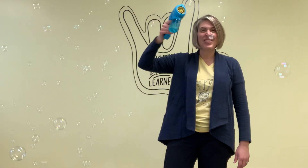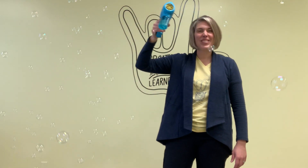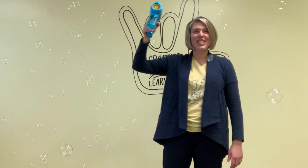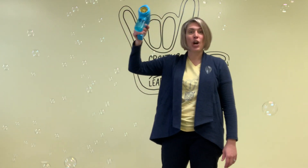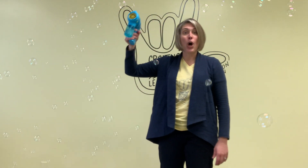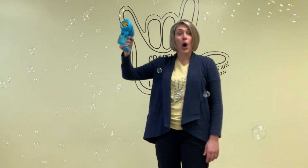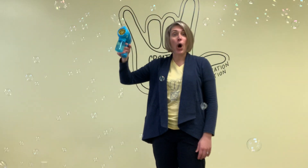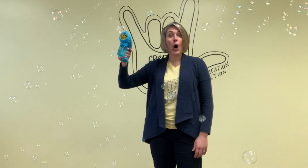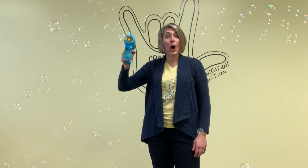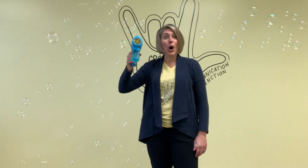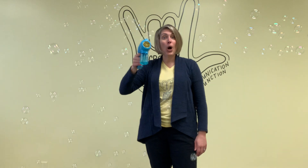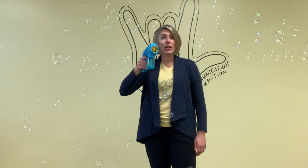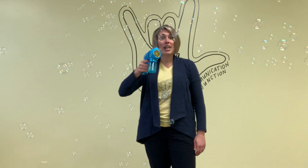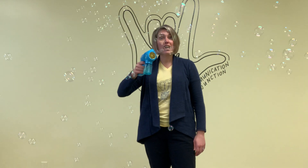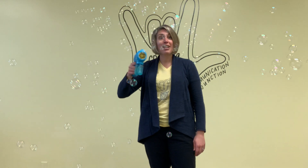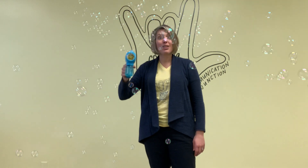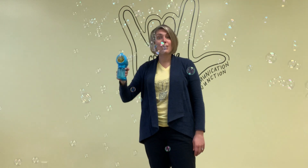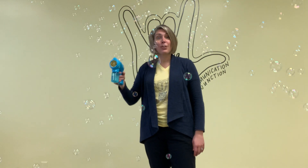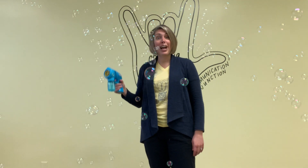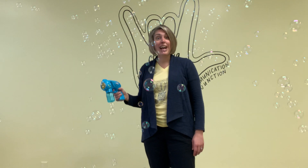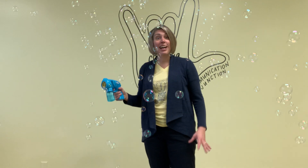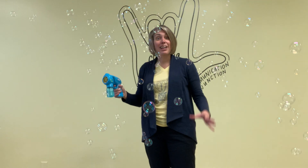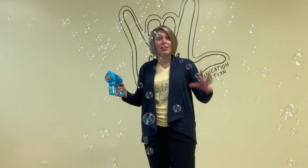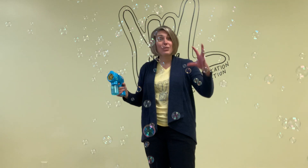around, all around.